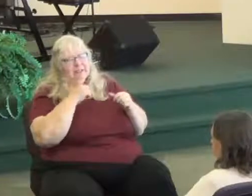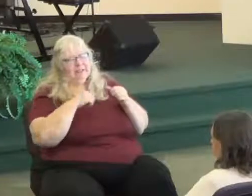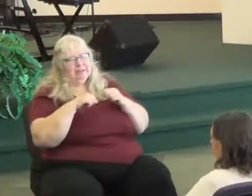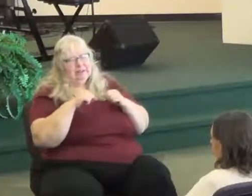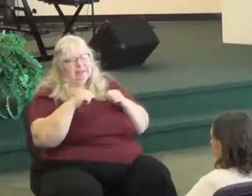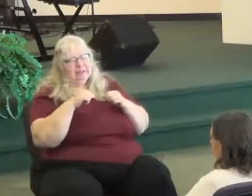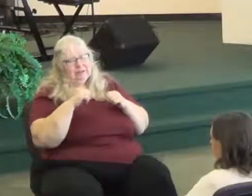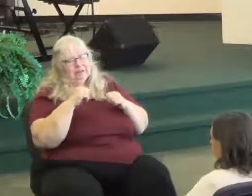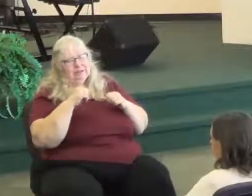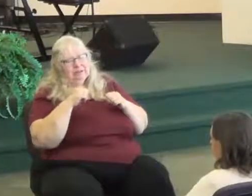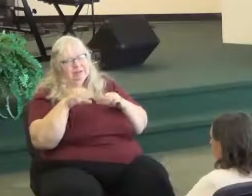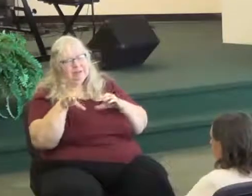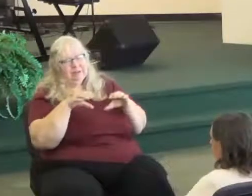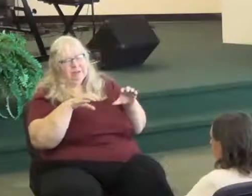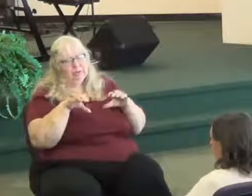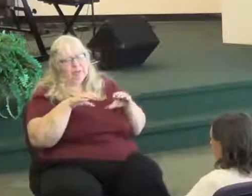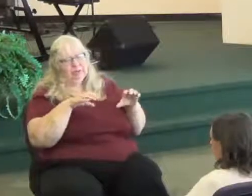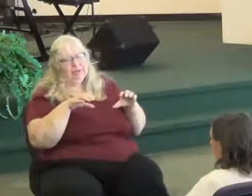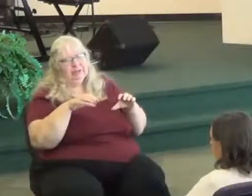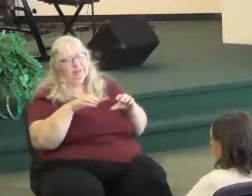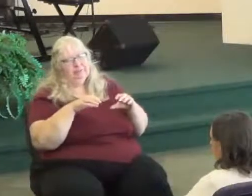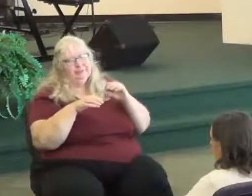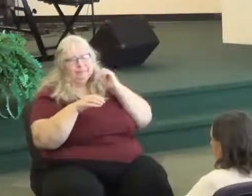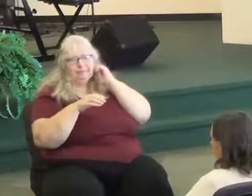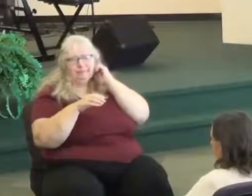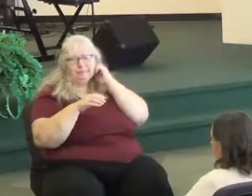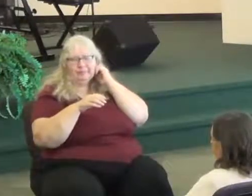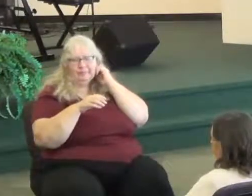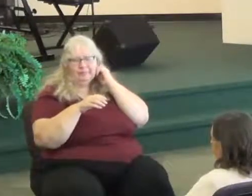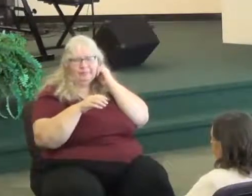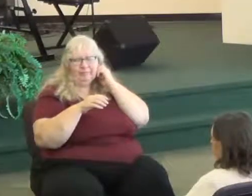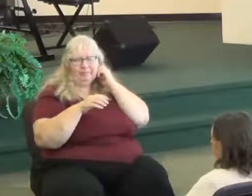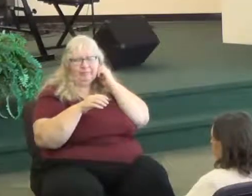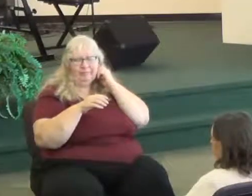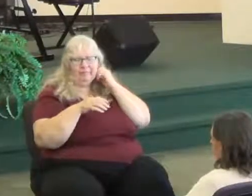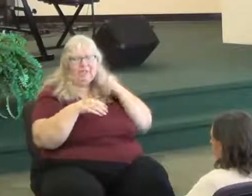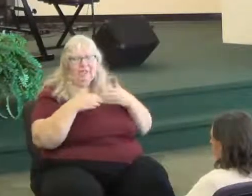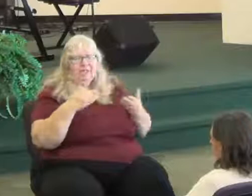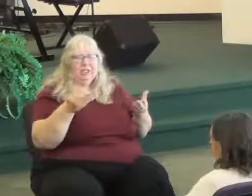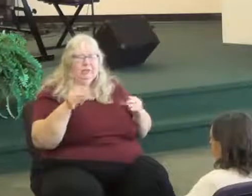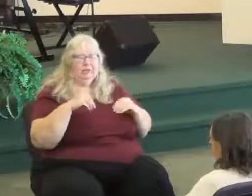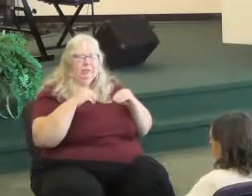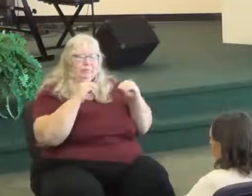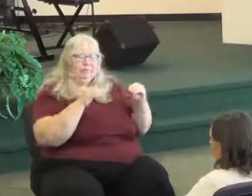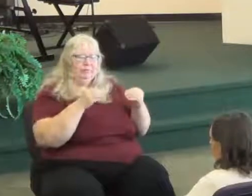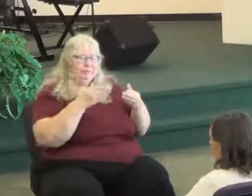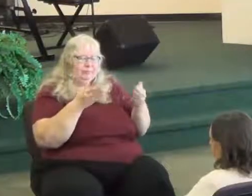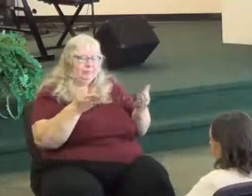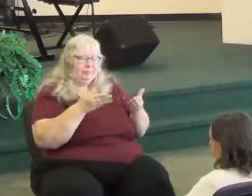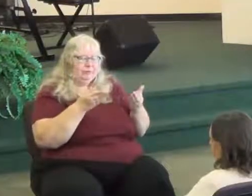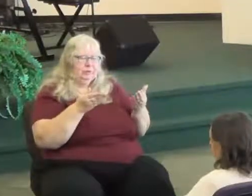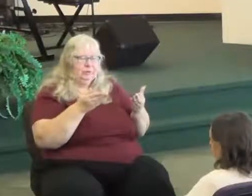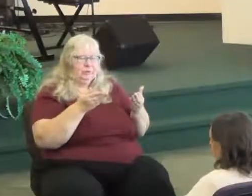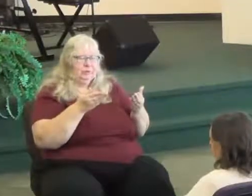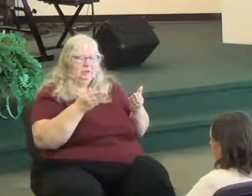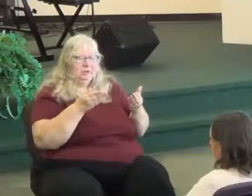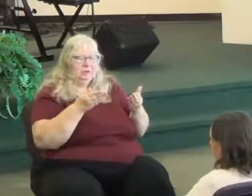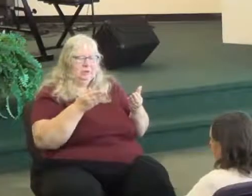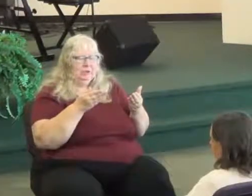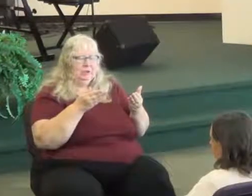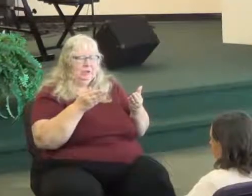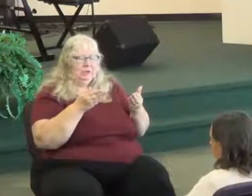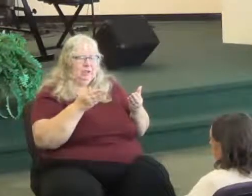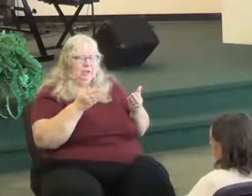And, you know, in youth ministry, you're busy every single weekend, you're on call. So anyway, we move up here, because Courtney's family is all from the